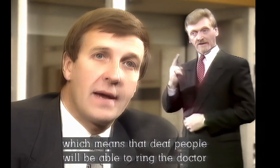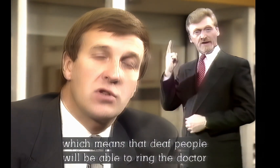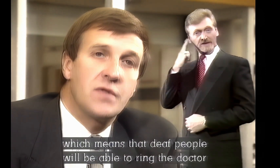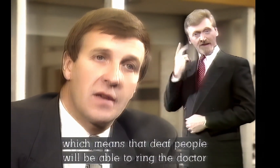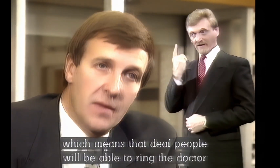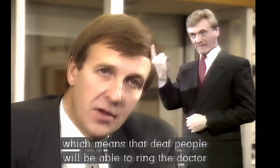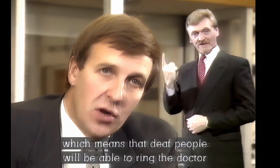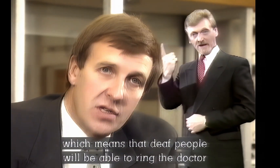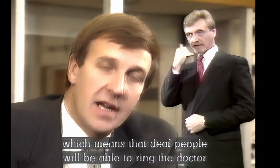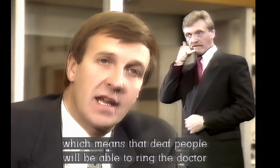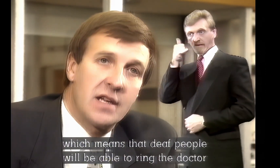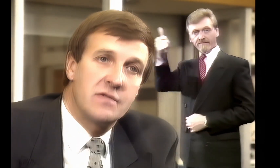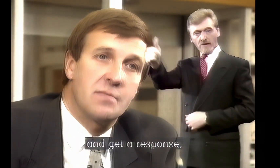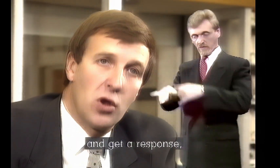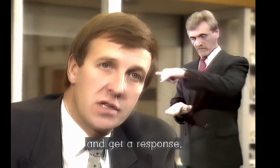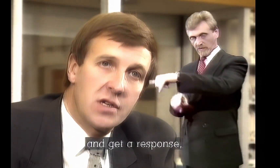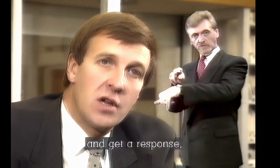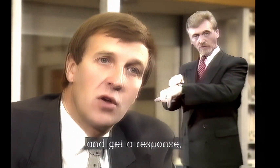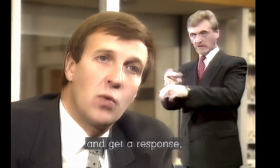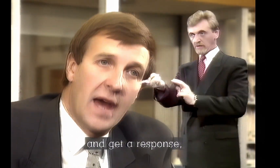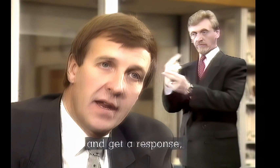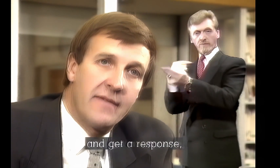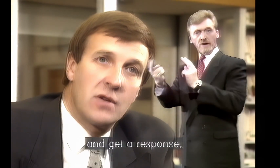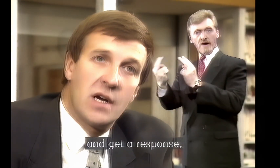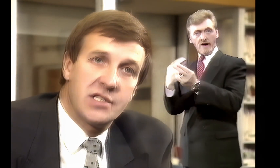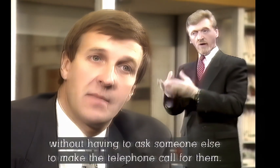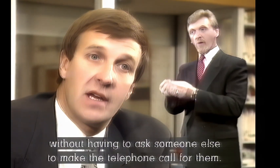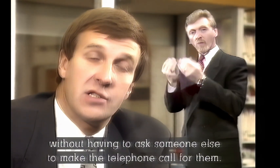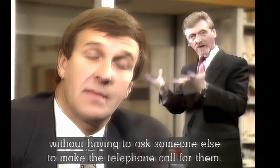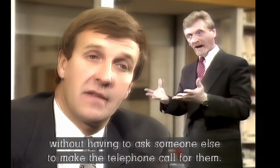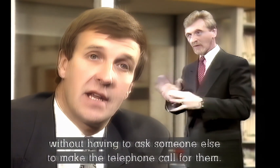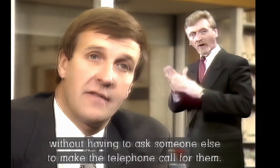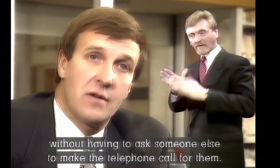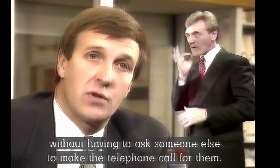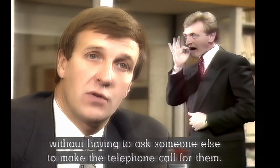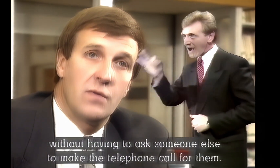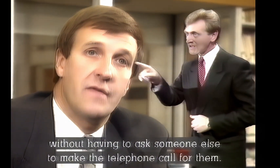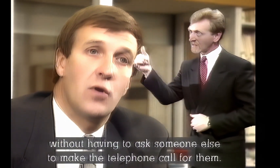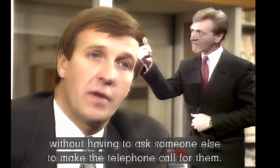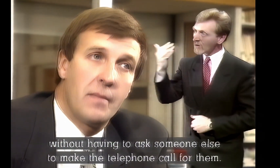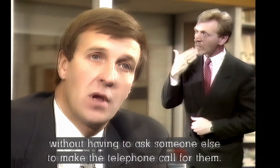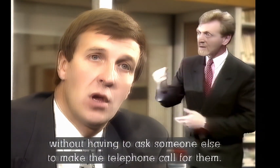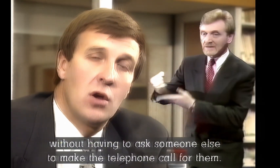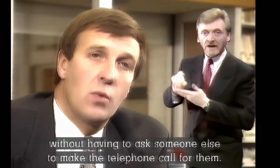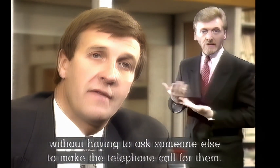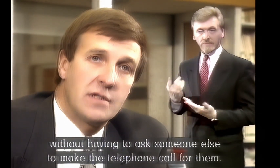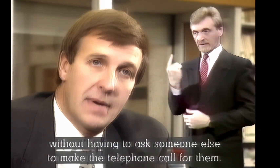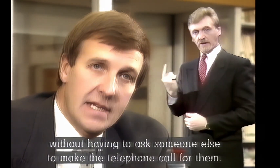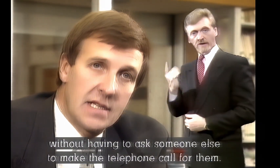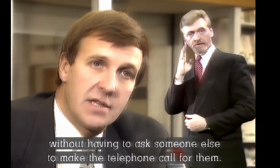to ring the doctor and get a response without having to ask somebody else to make the telephone call for them. We're very pleased that